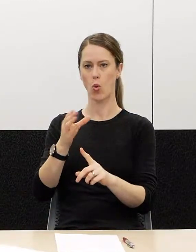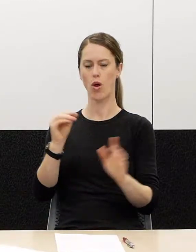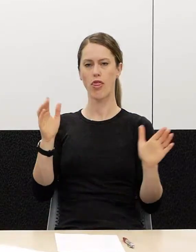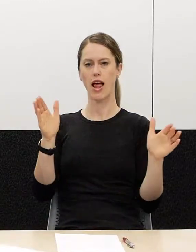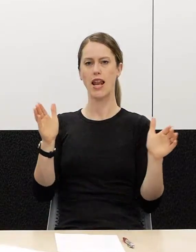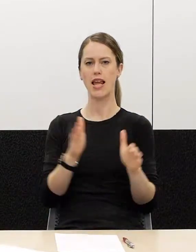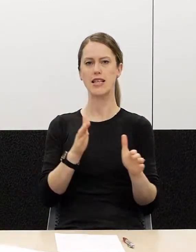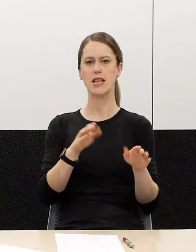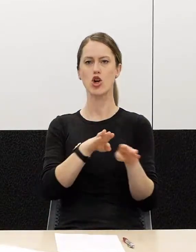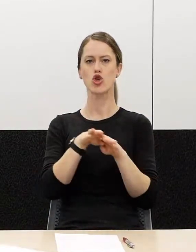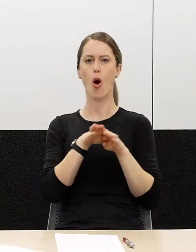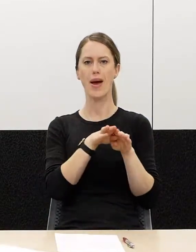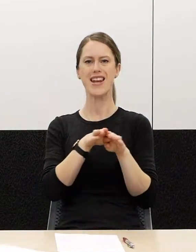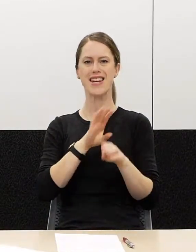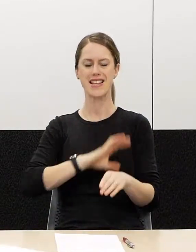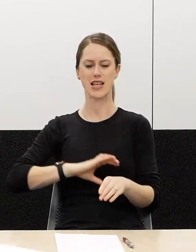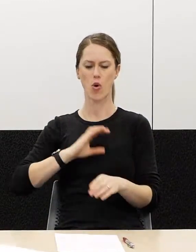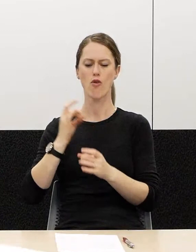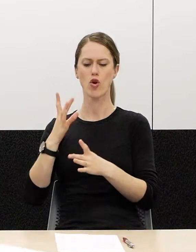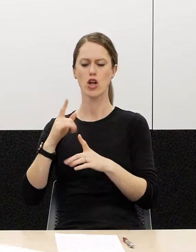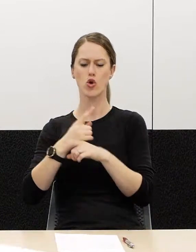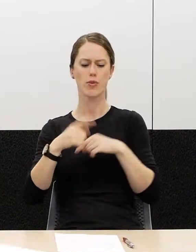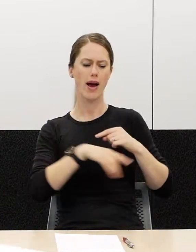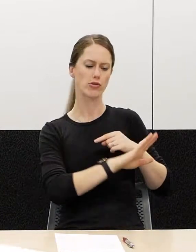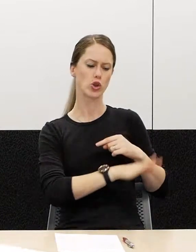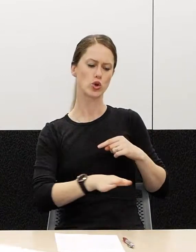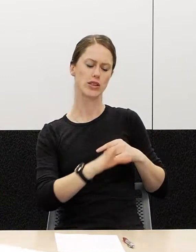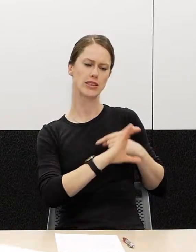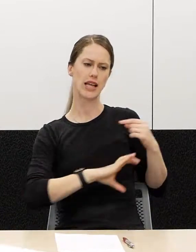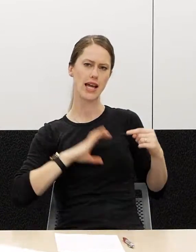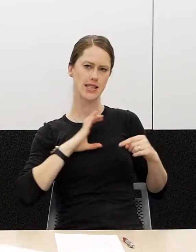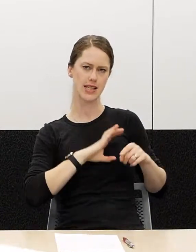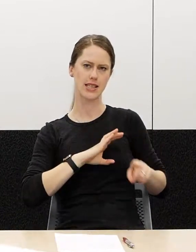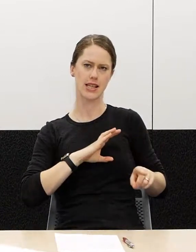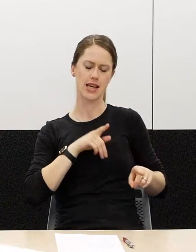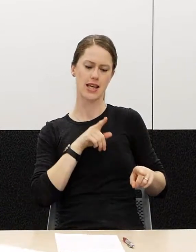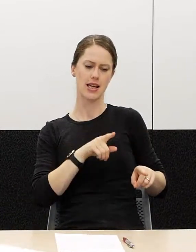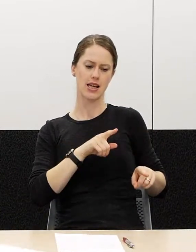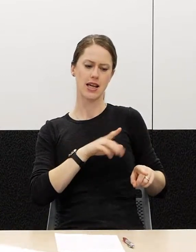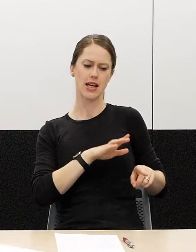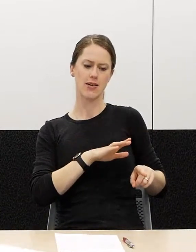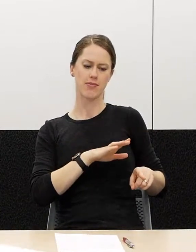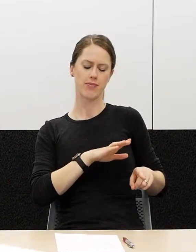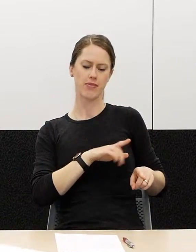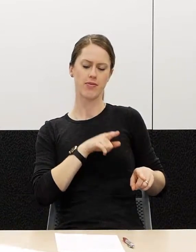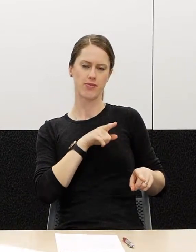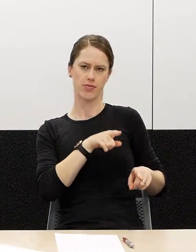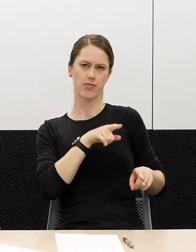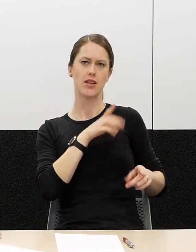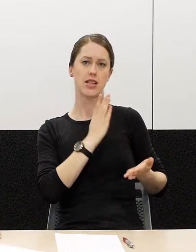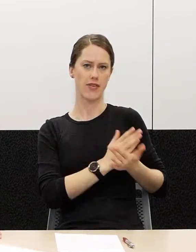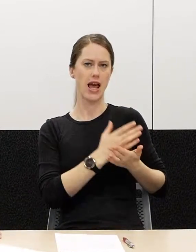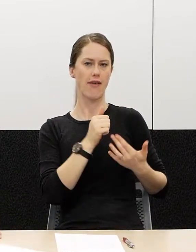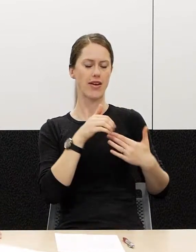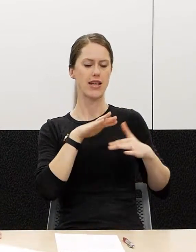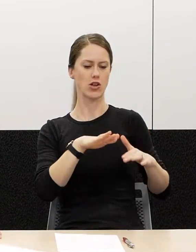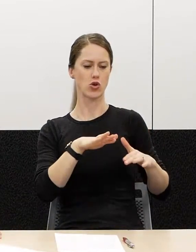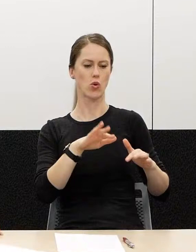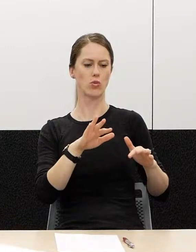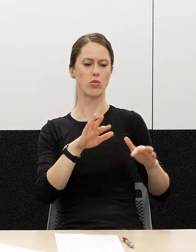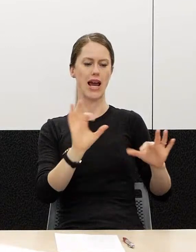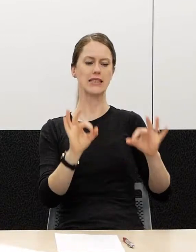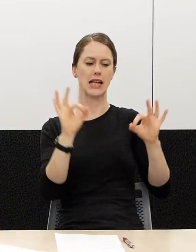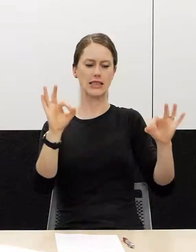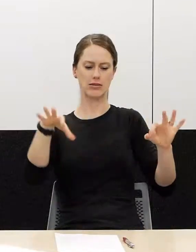common cancers. So we've already talked about paediatric cancers, where cancer among children, where there are definitely national centres of